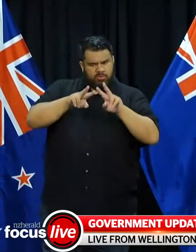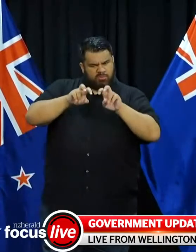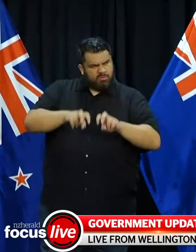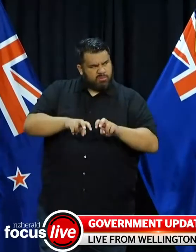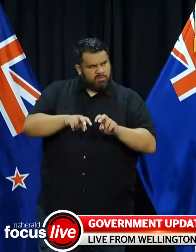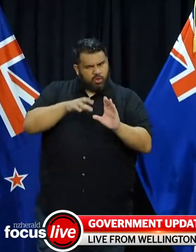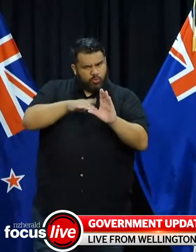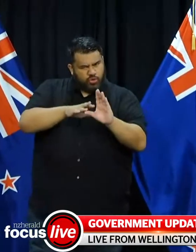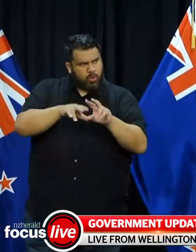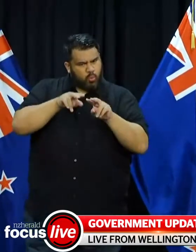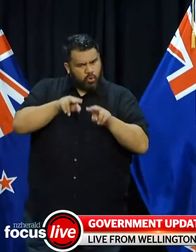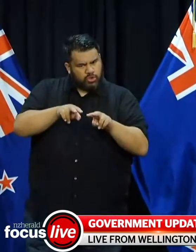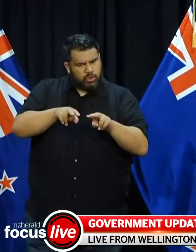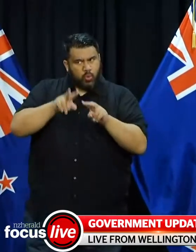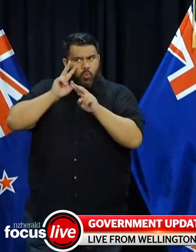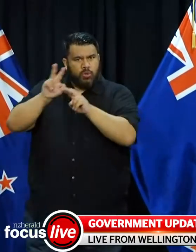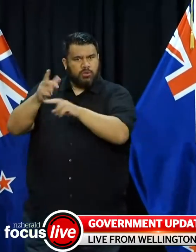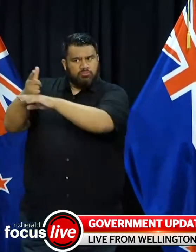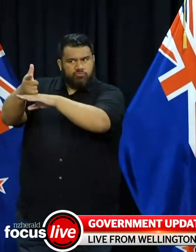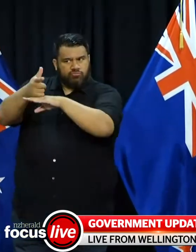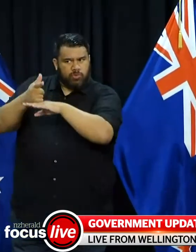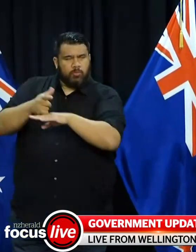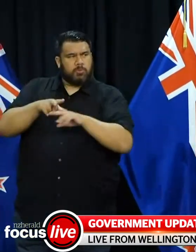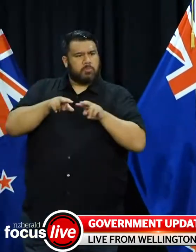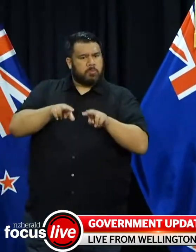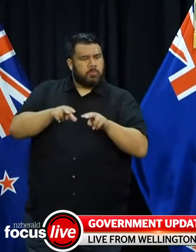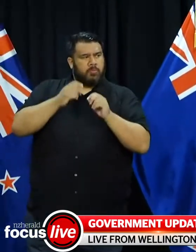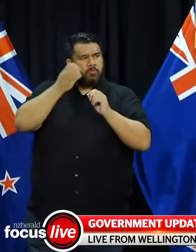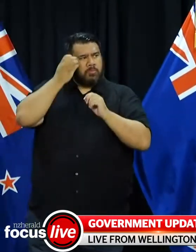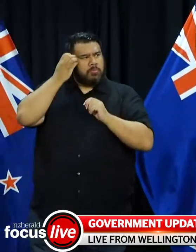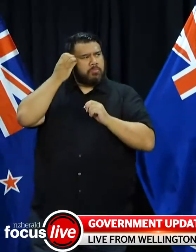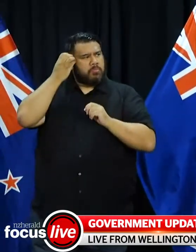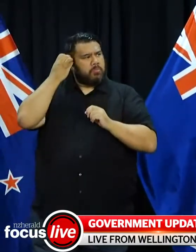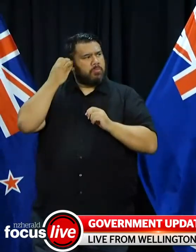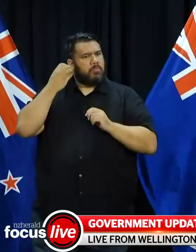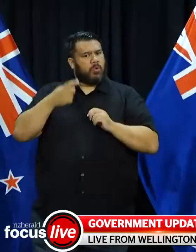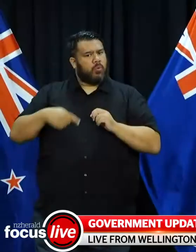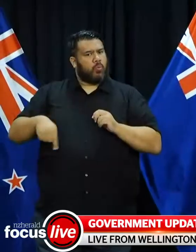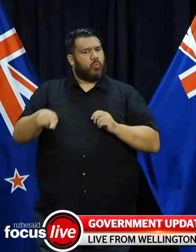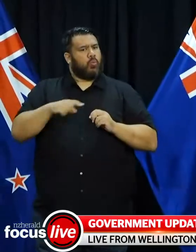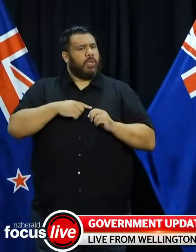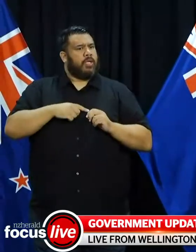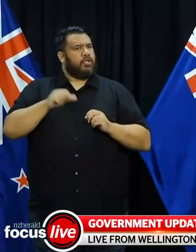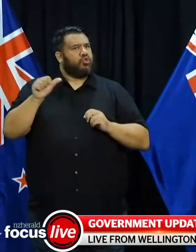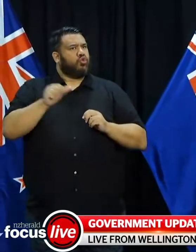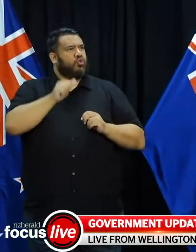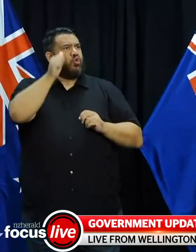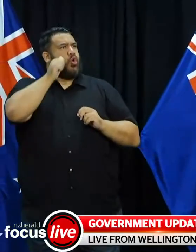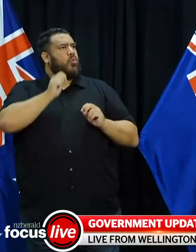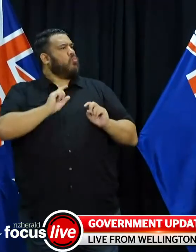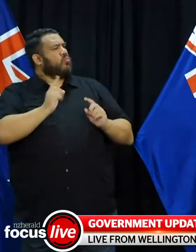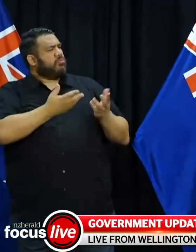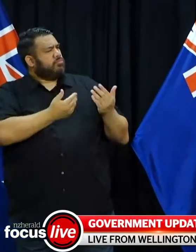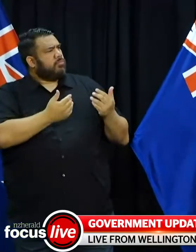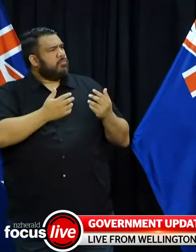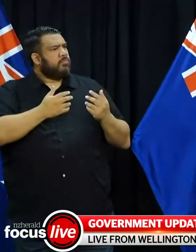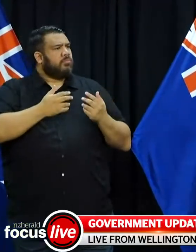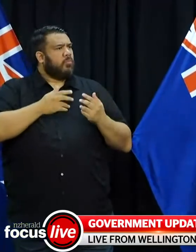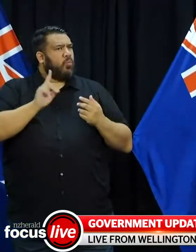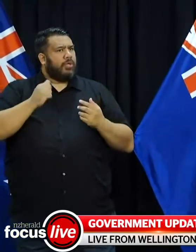at the coastline? What should Kiwis look at? What should we be expecting? And does the